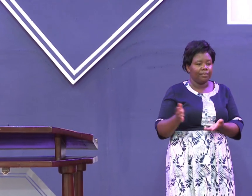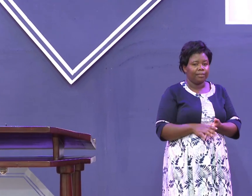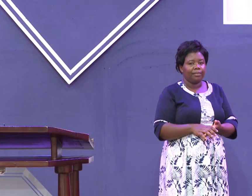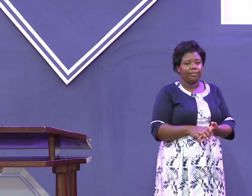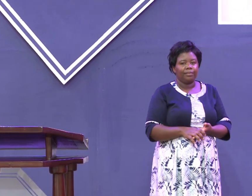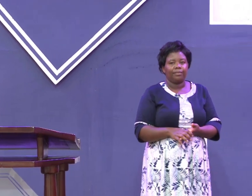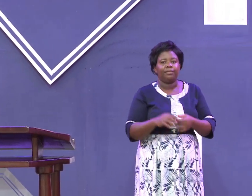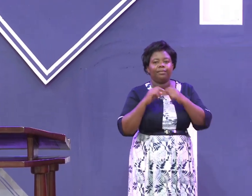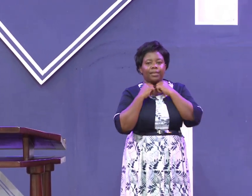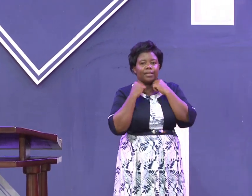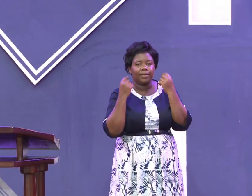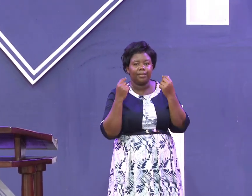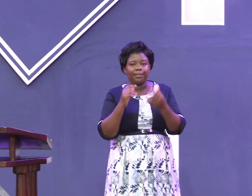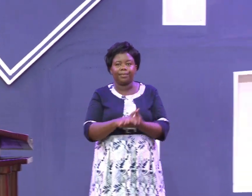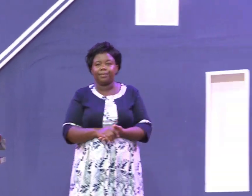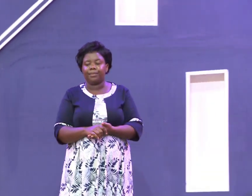Musumba.